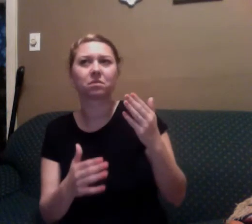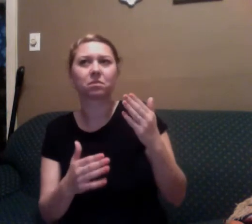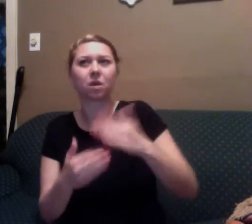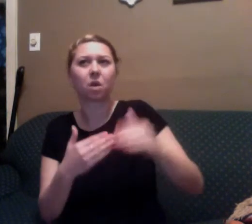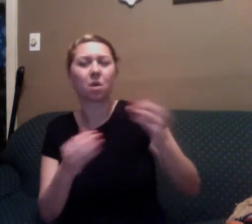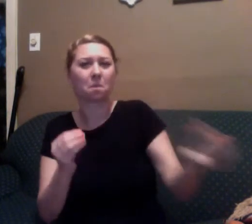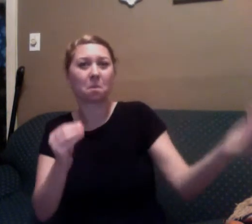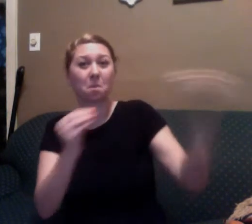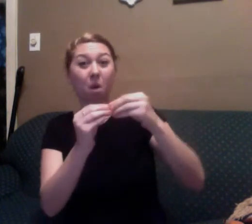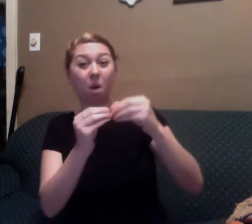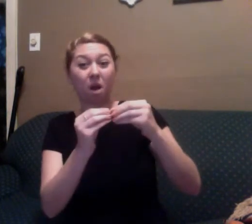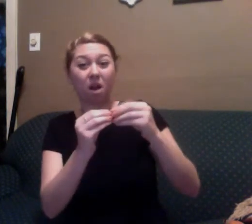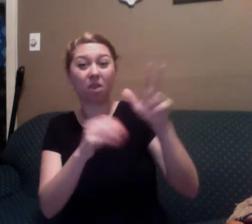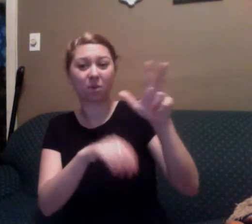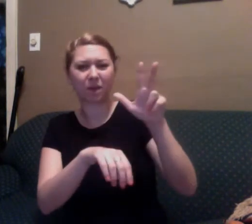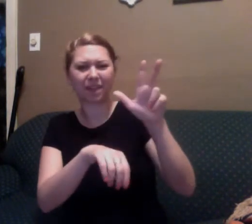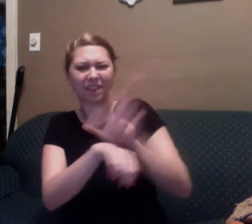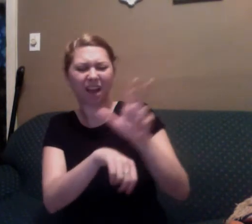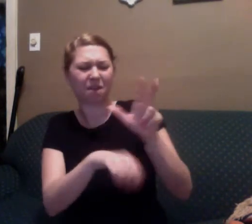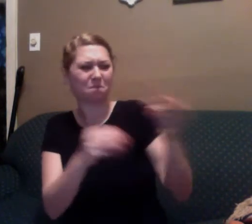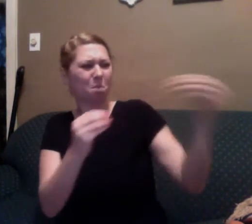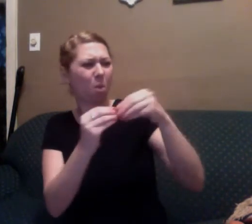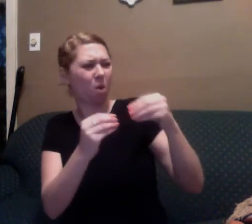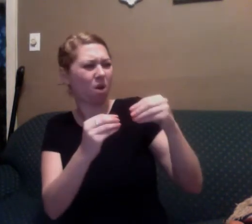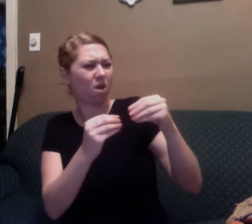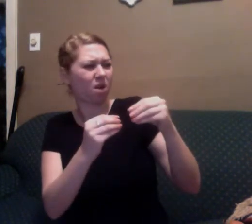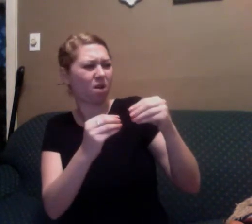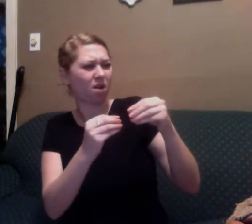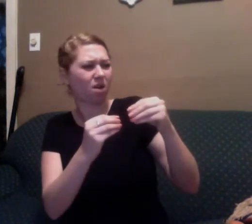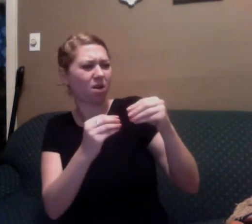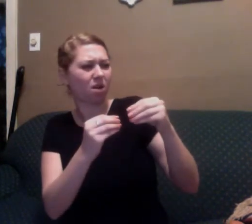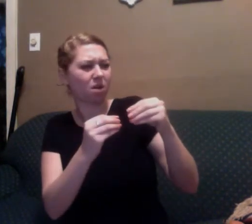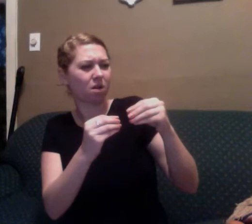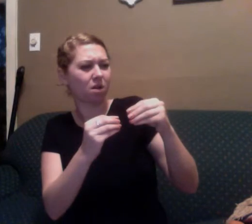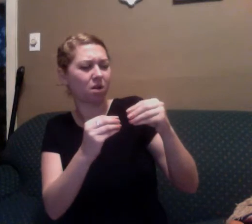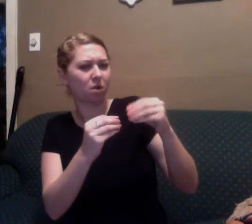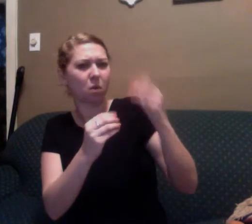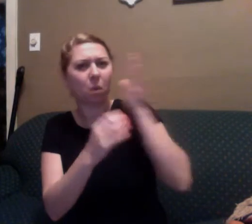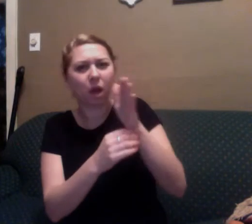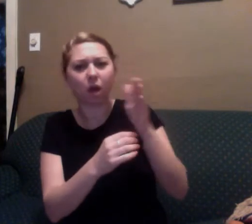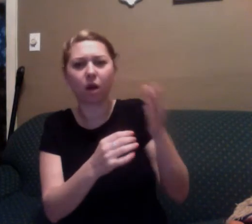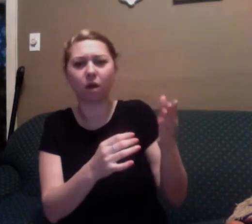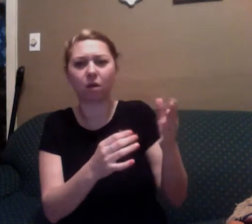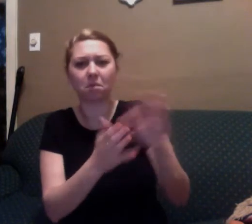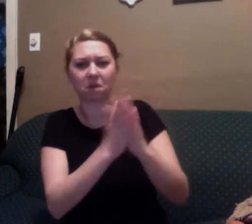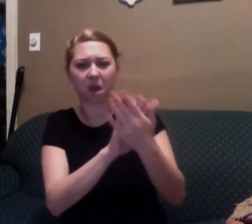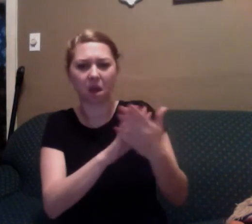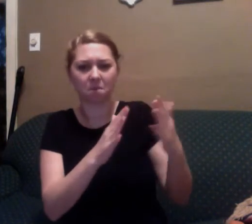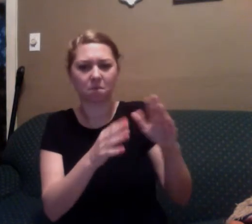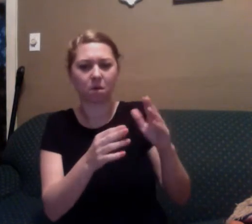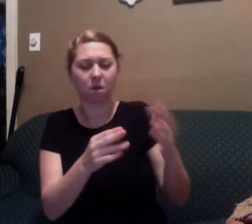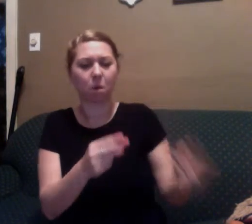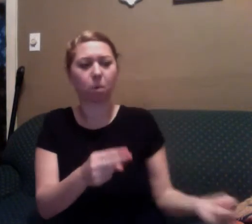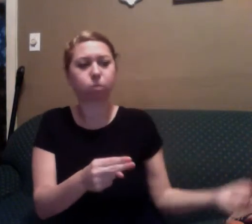even if they started at a normal weight. And all of these studies found that the same factors